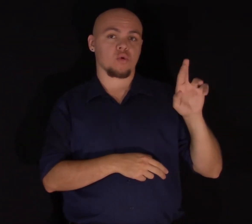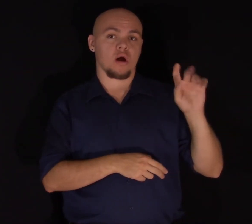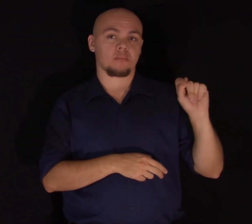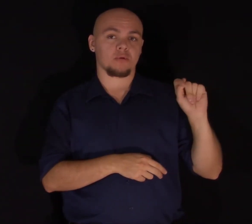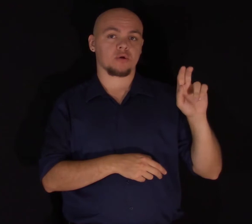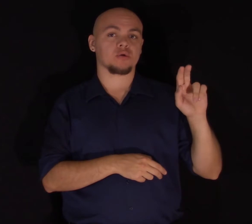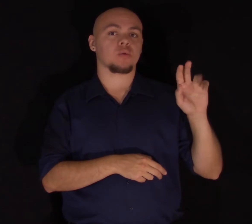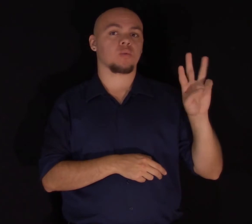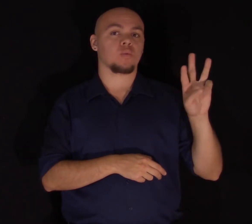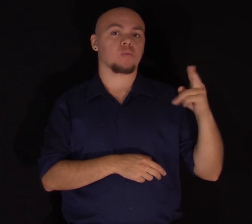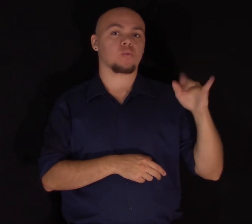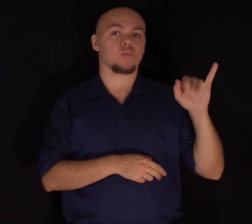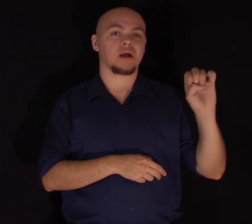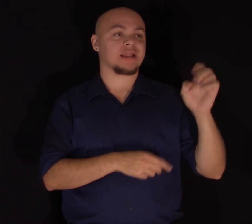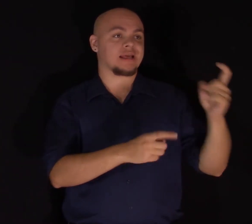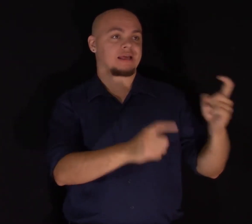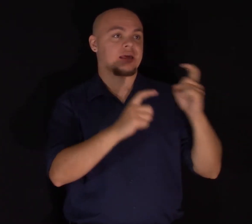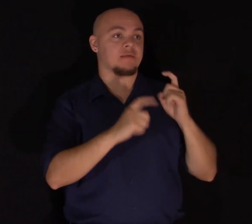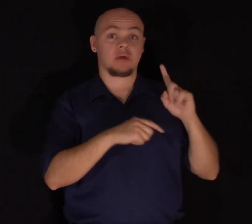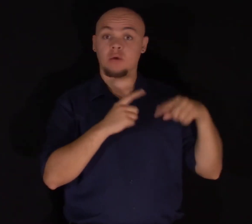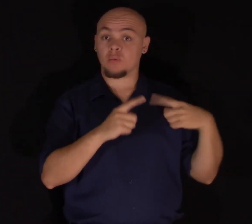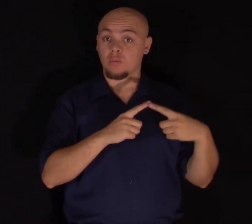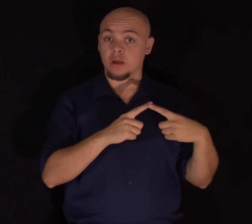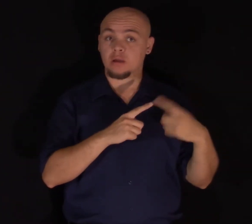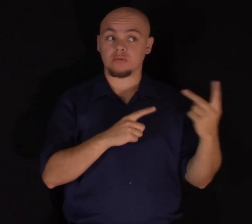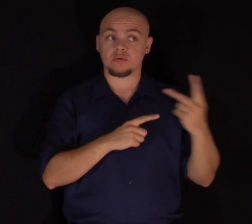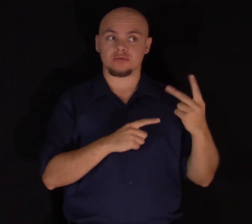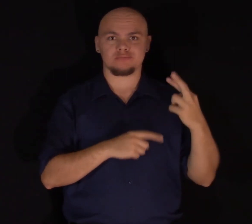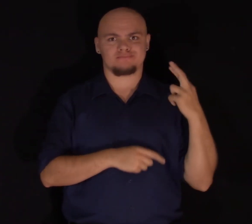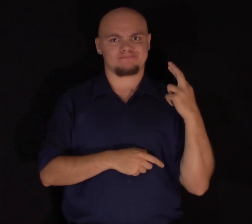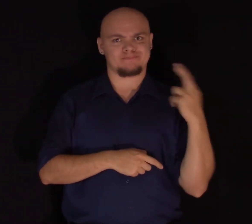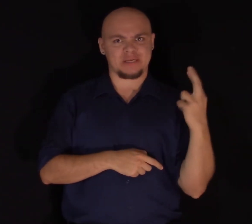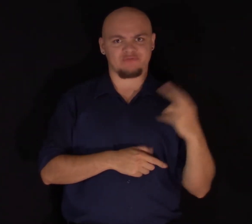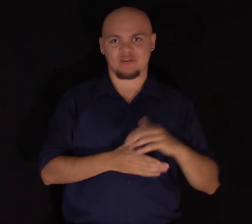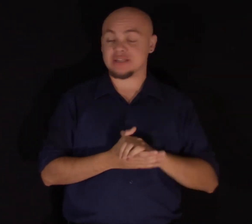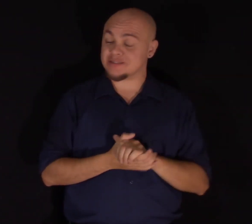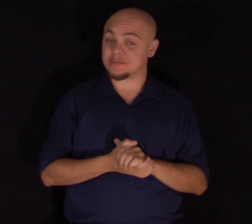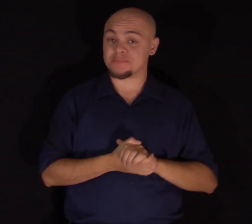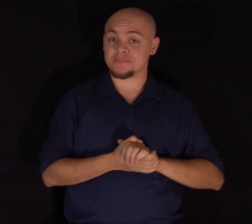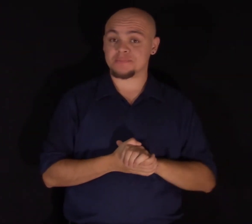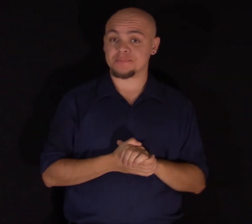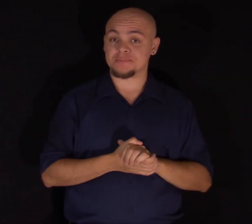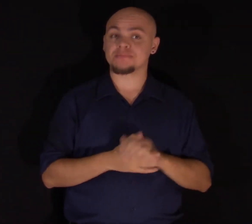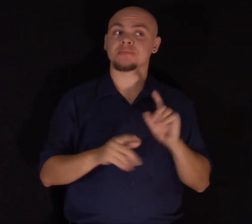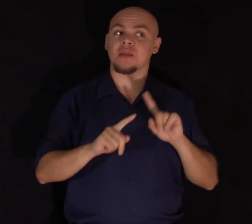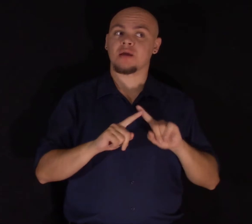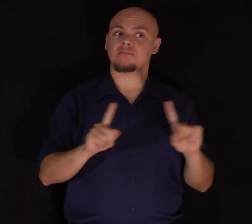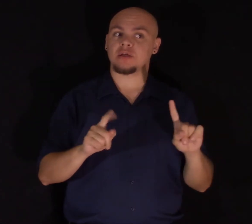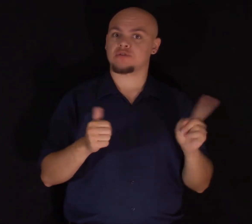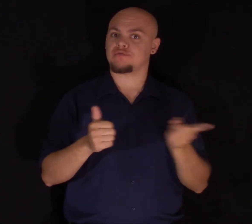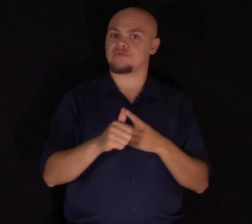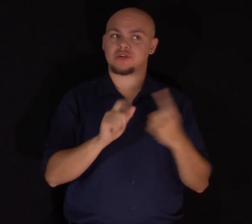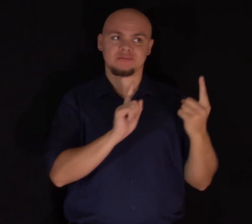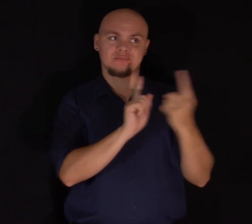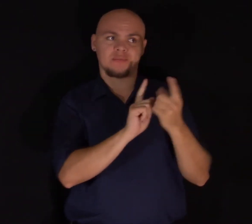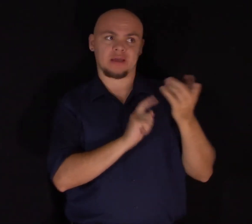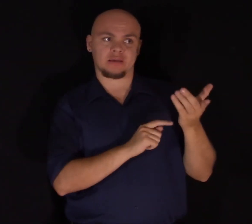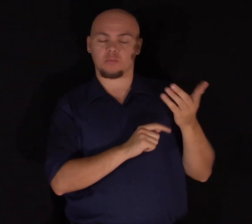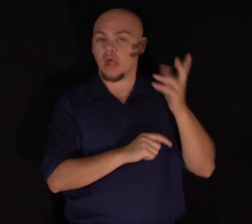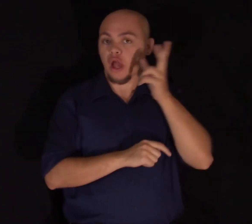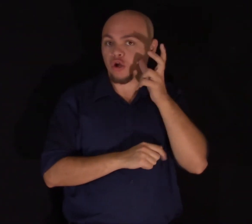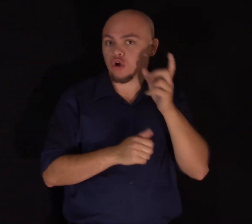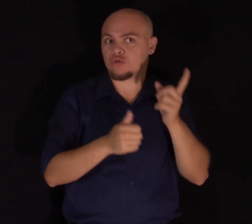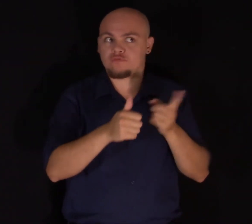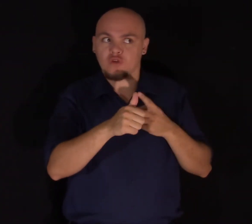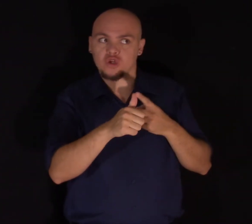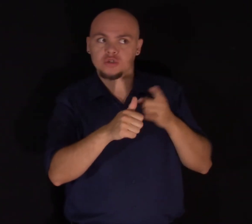this uniform when he and I became the very best of friends. But, you know, I first heard about Robert